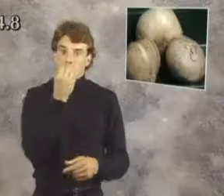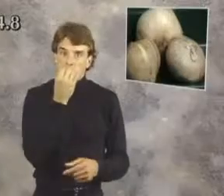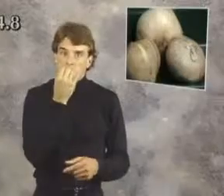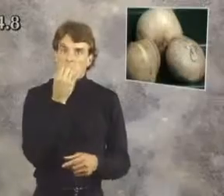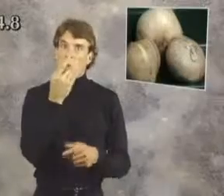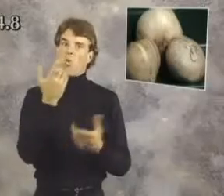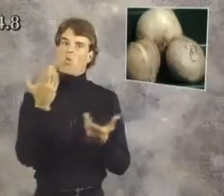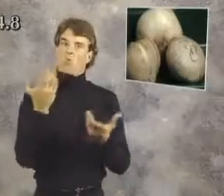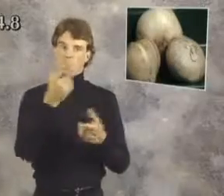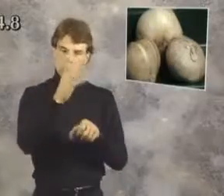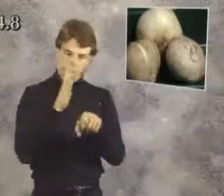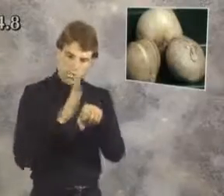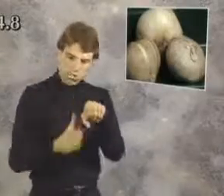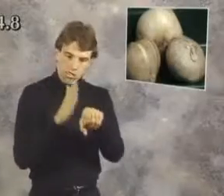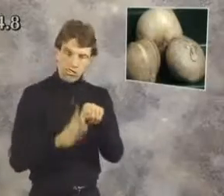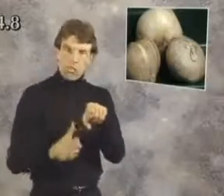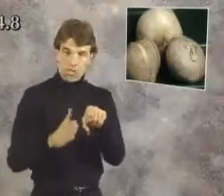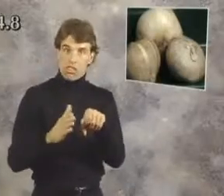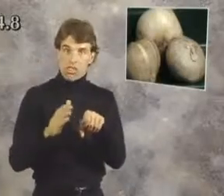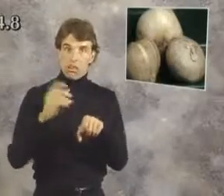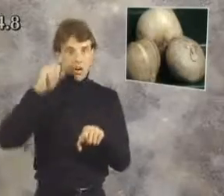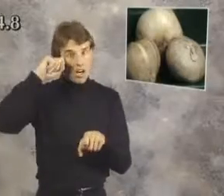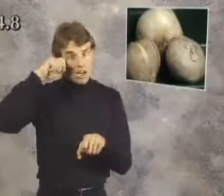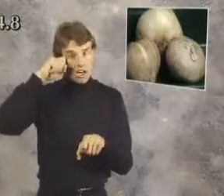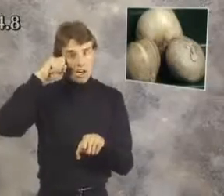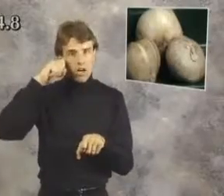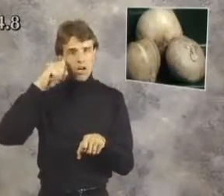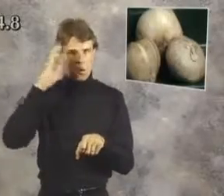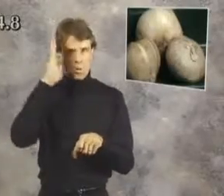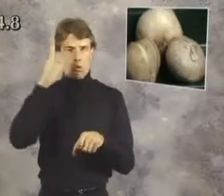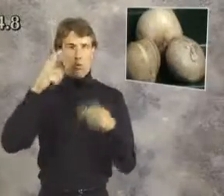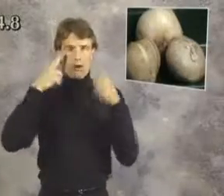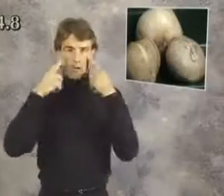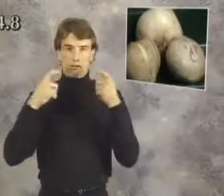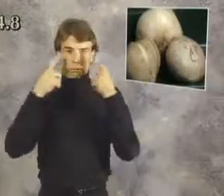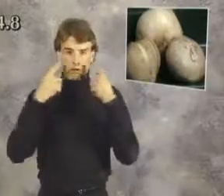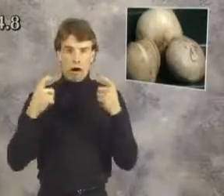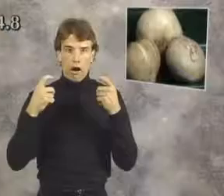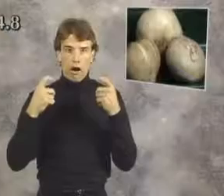When you're eating or chopping an onion, your eyes will tear up and weep.